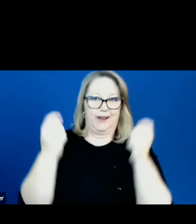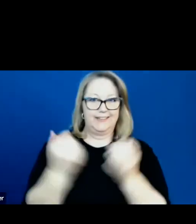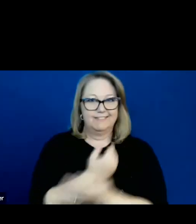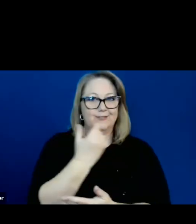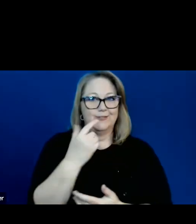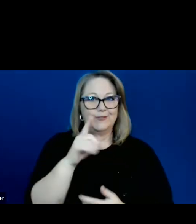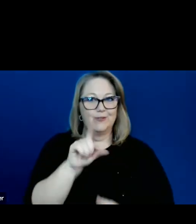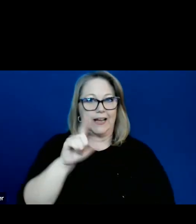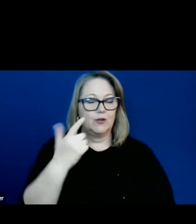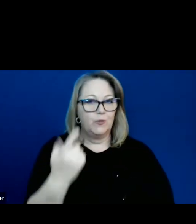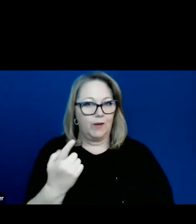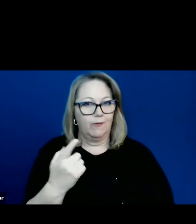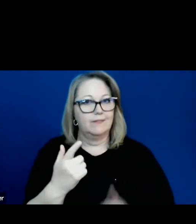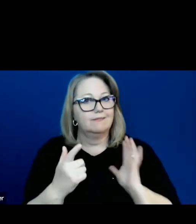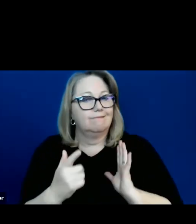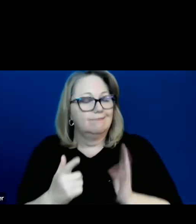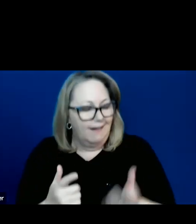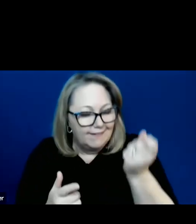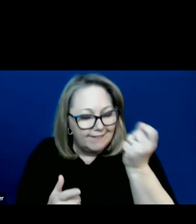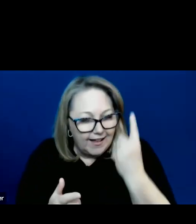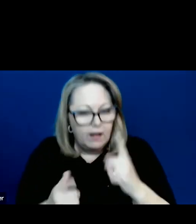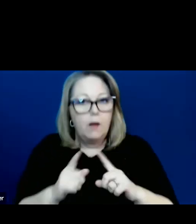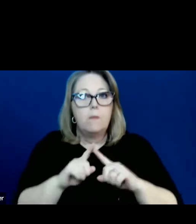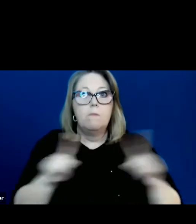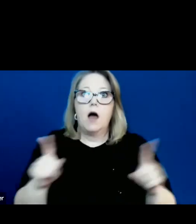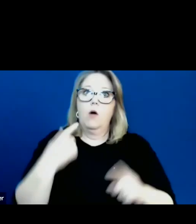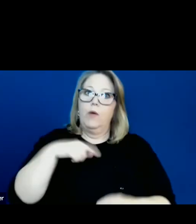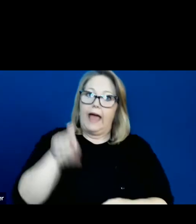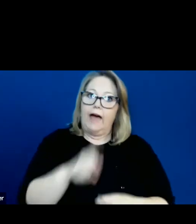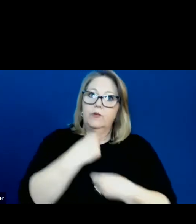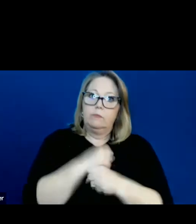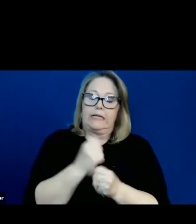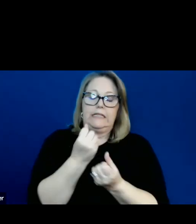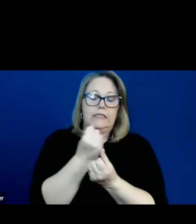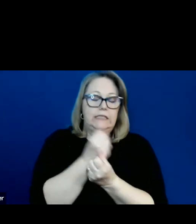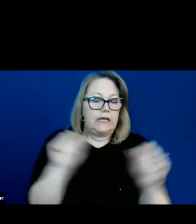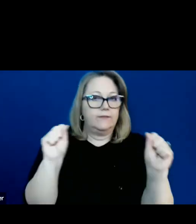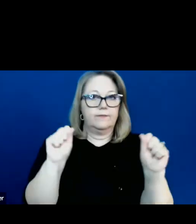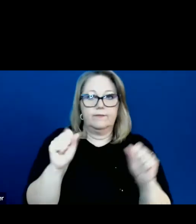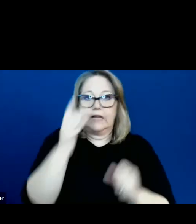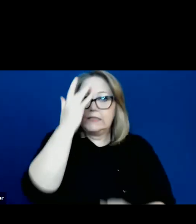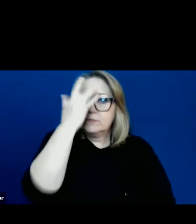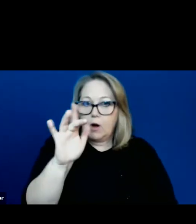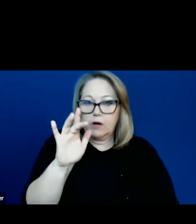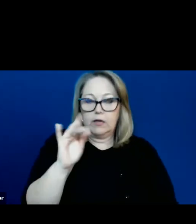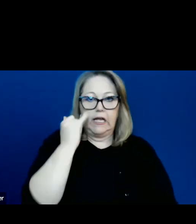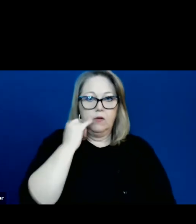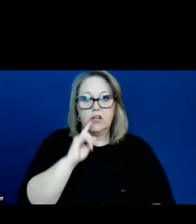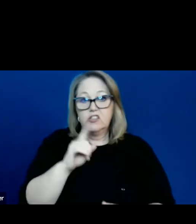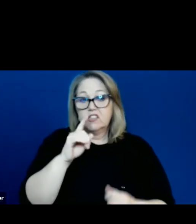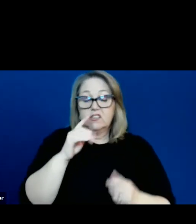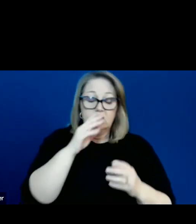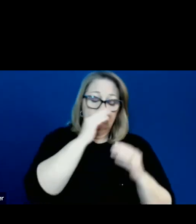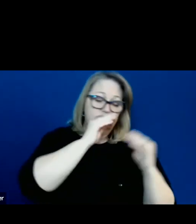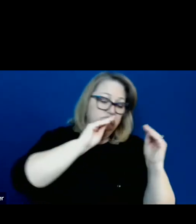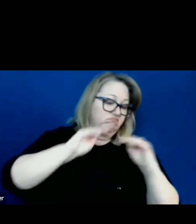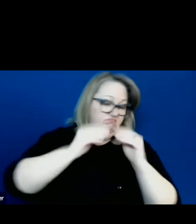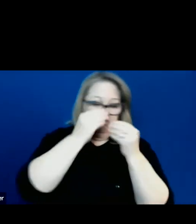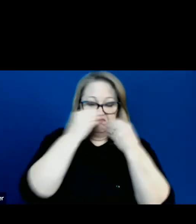at the start of 2021, we will look a lot and feel a lot more like 2020 than any of us want it to be.